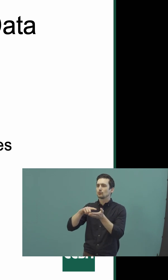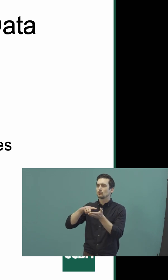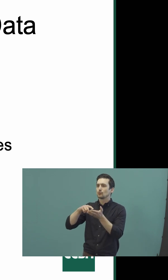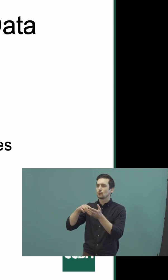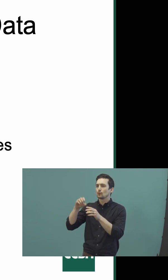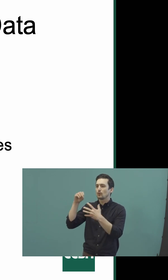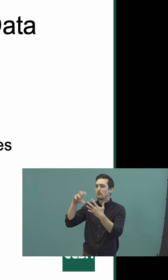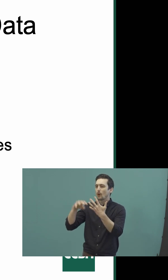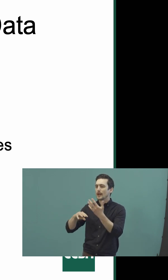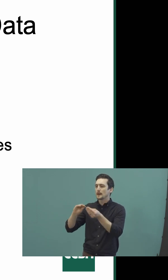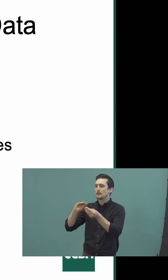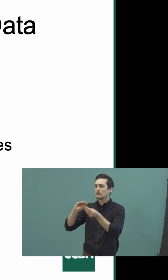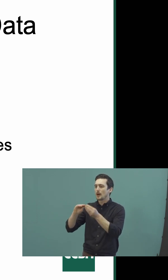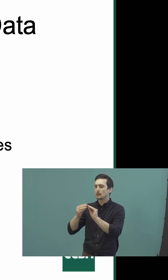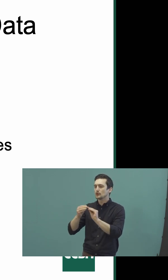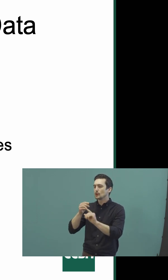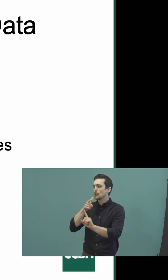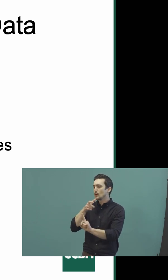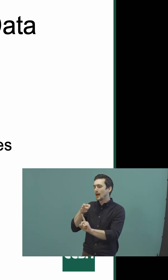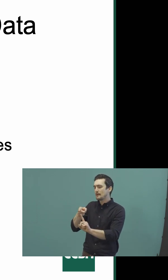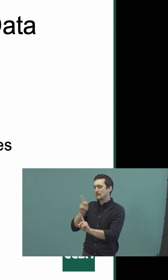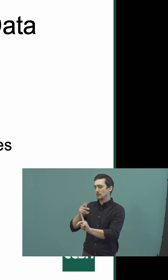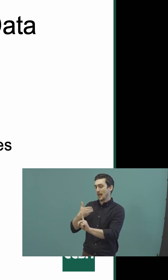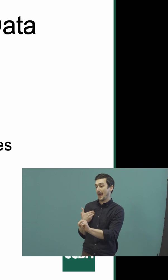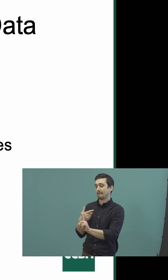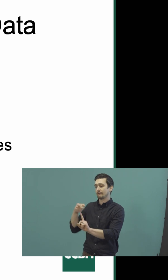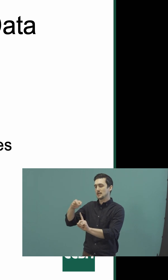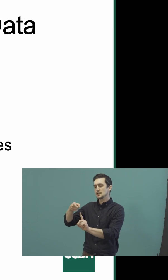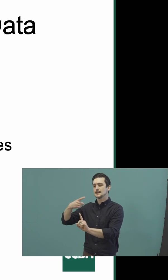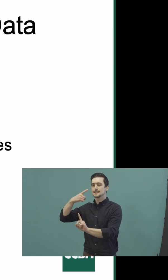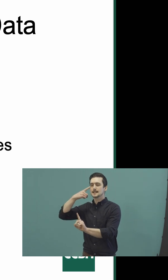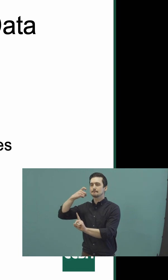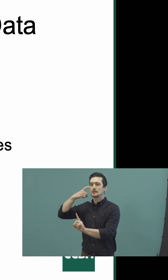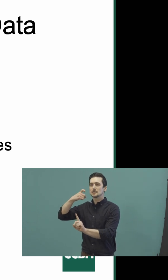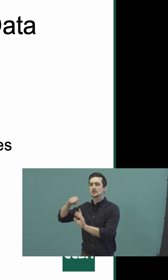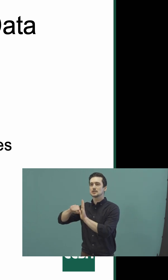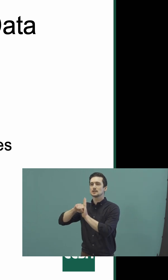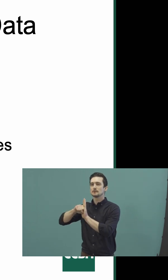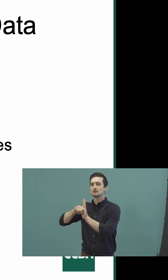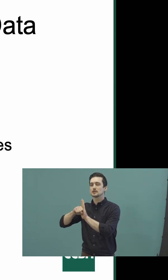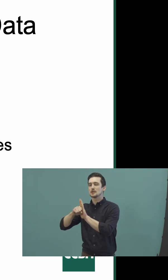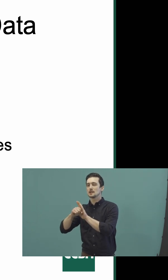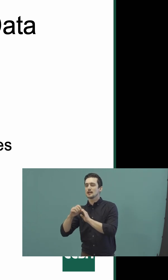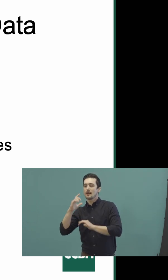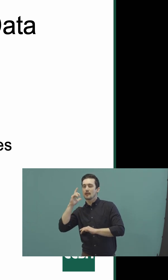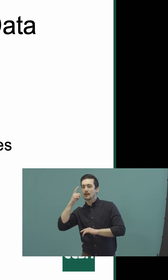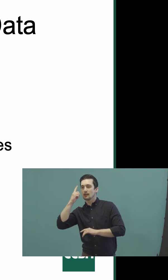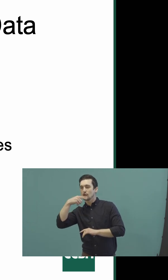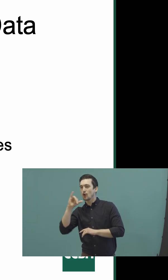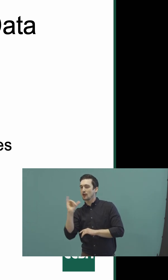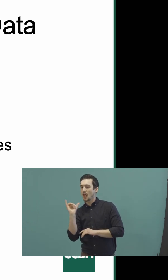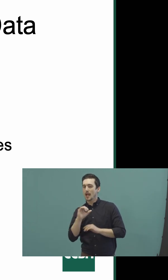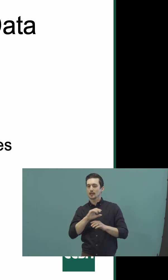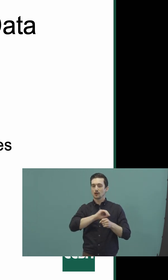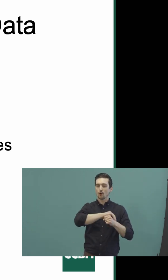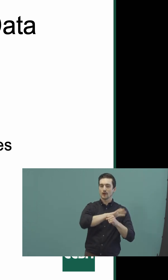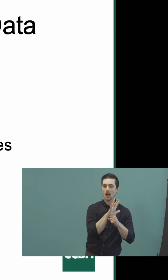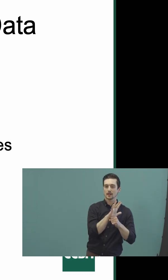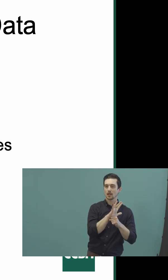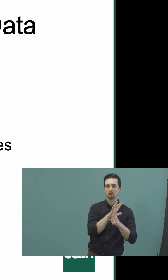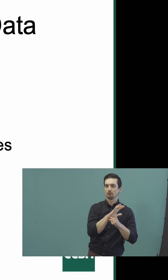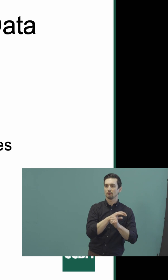for COVID-19 that we're concerned about, but for whom testing was not available. These are